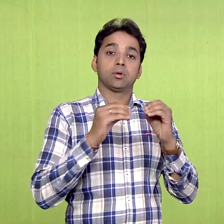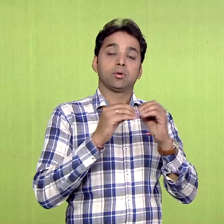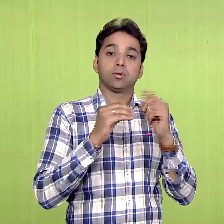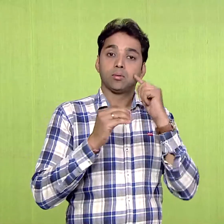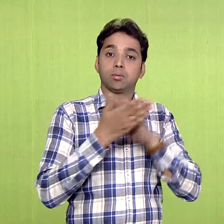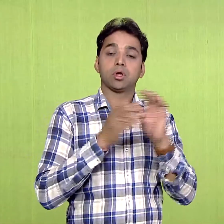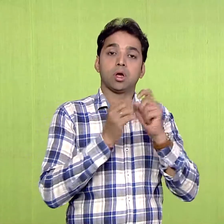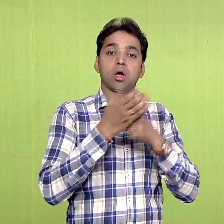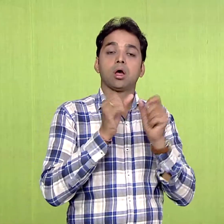chaityas,